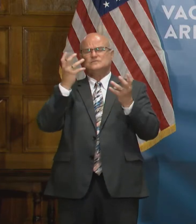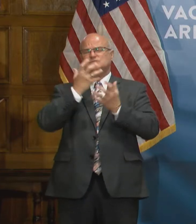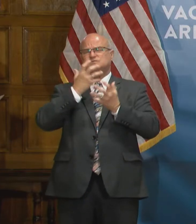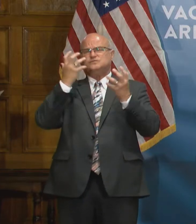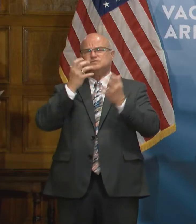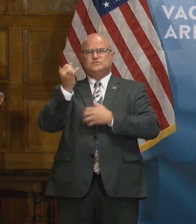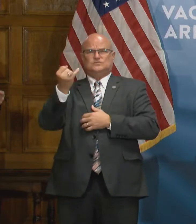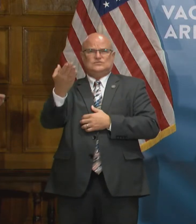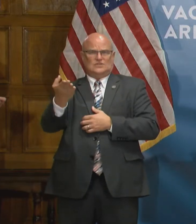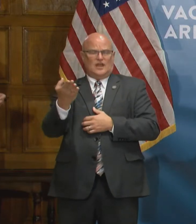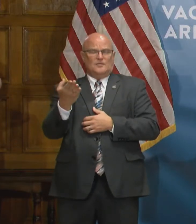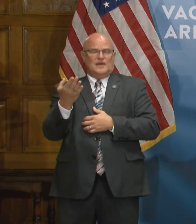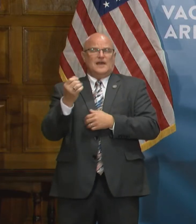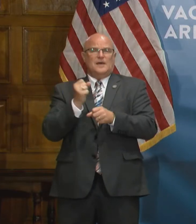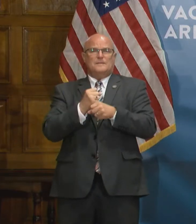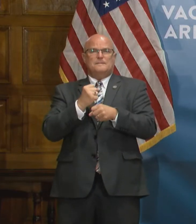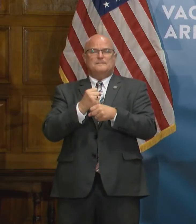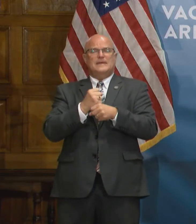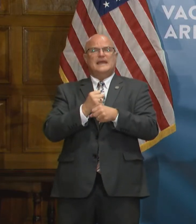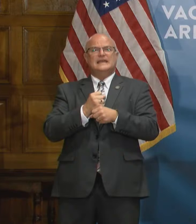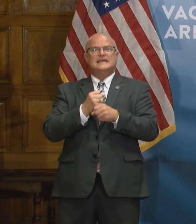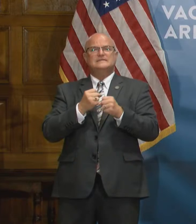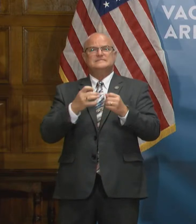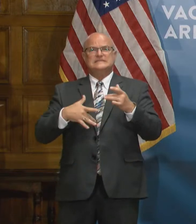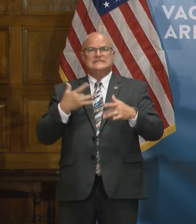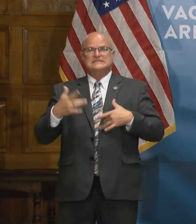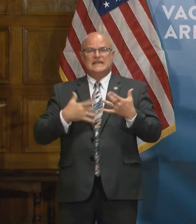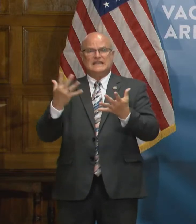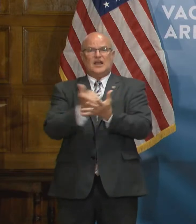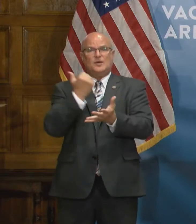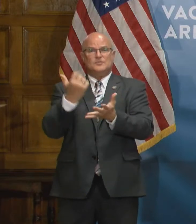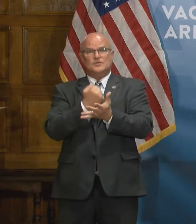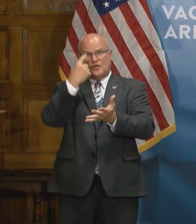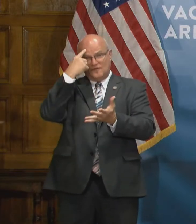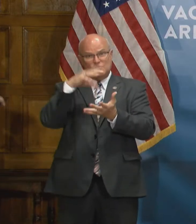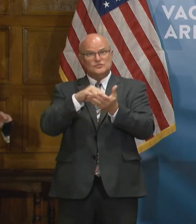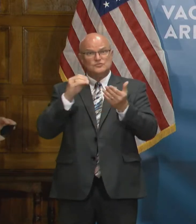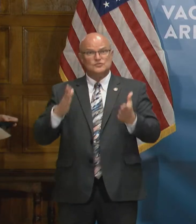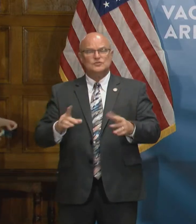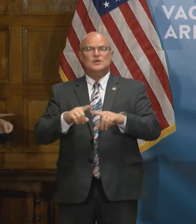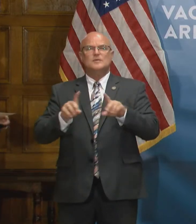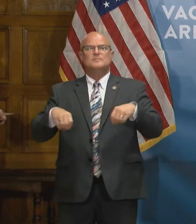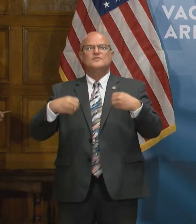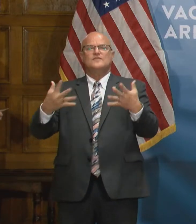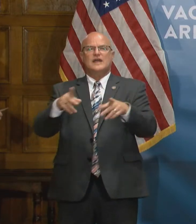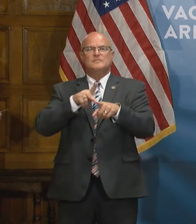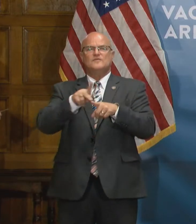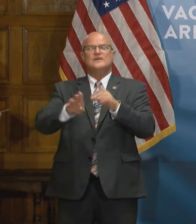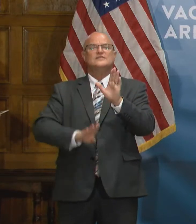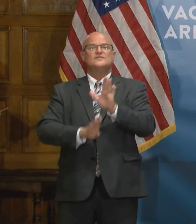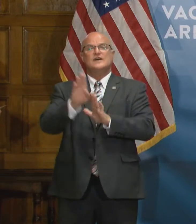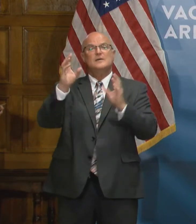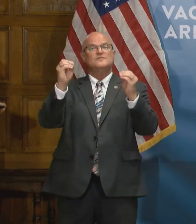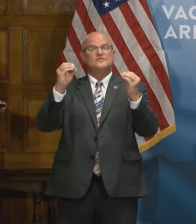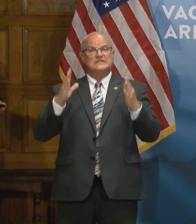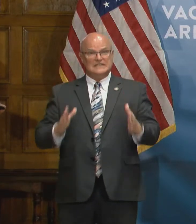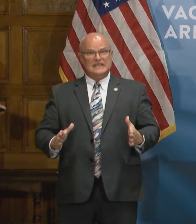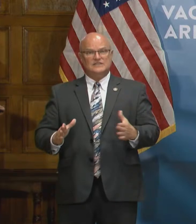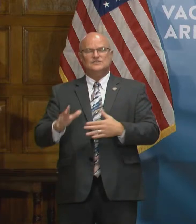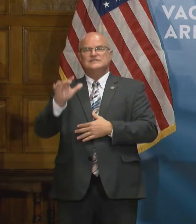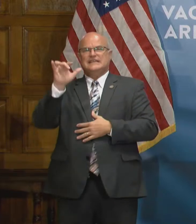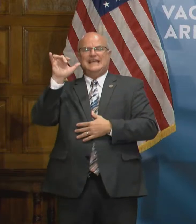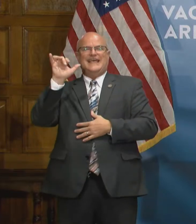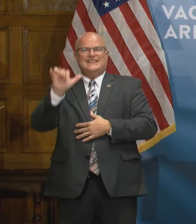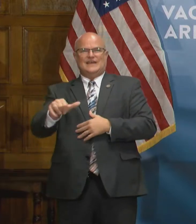not only making a lot of exciting opportunities for students, but providing the professional development for teachers, which is